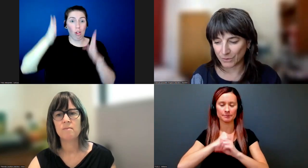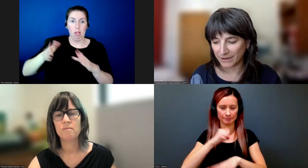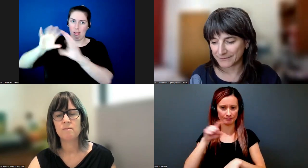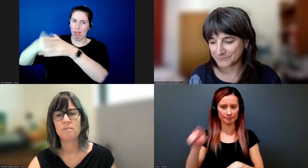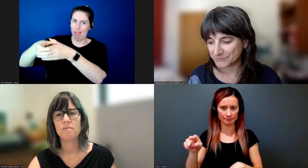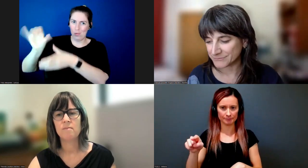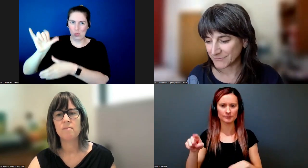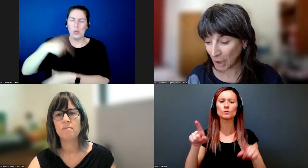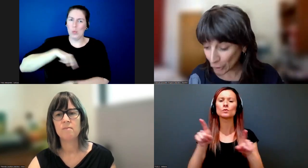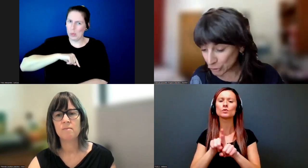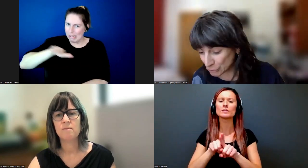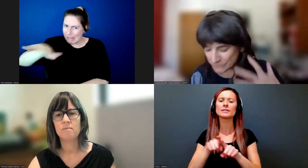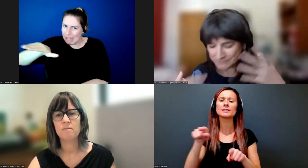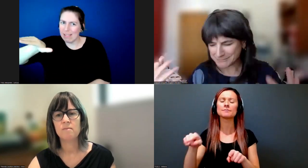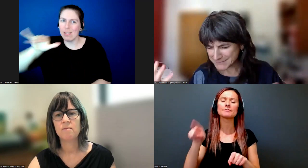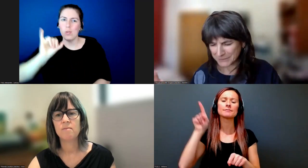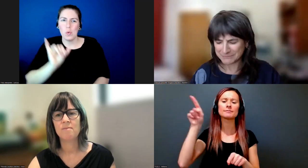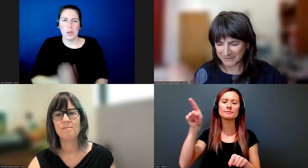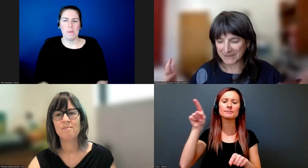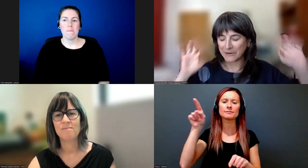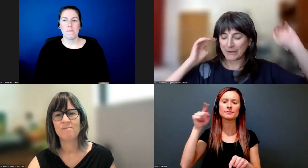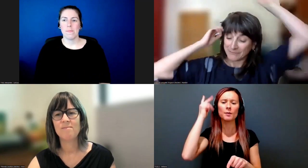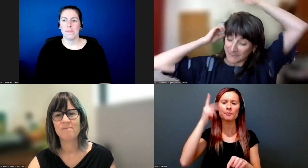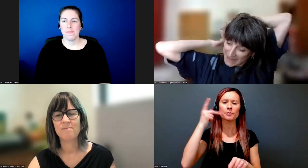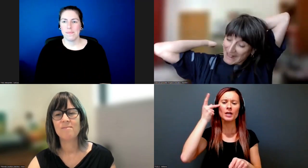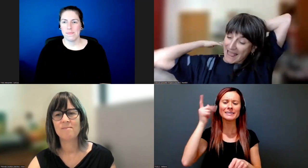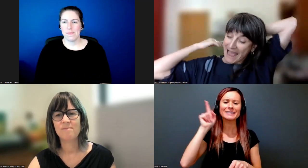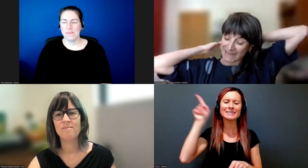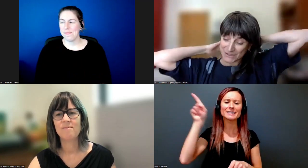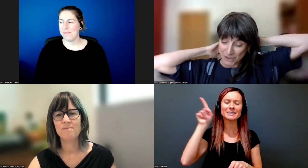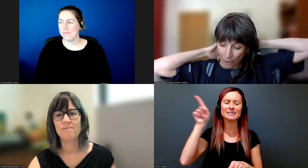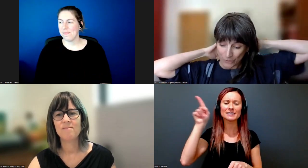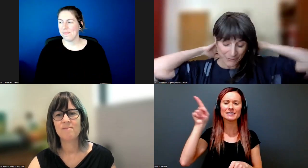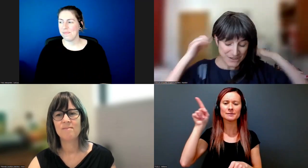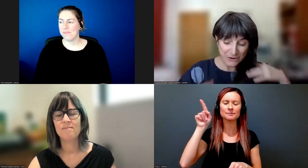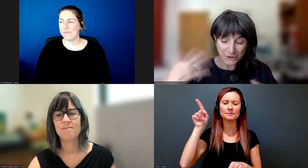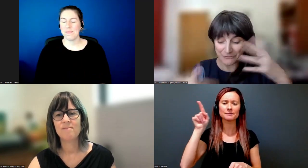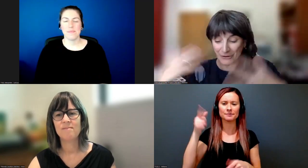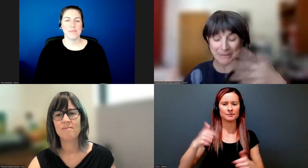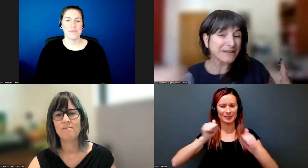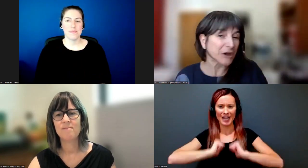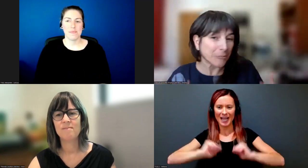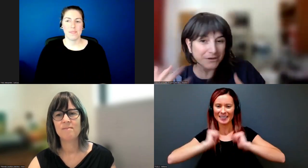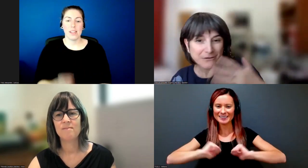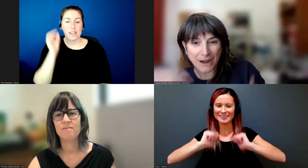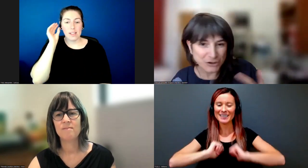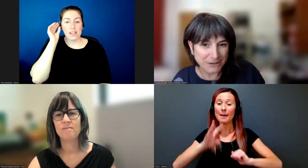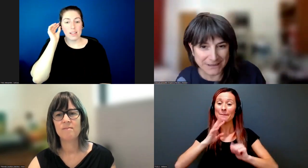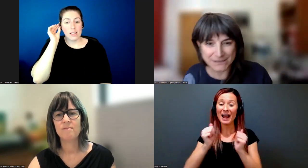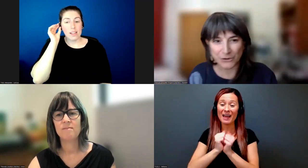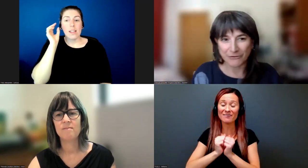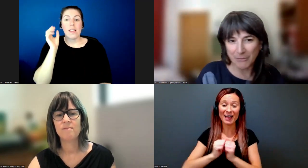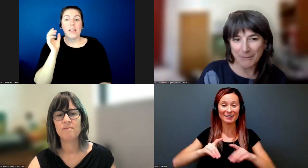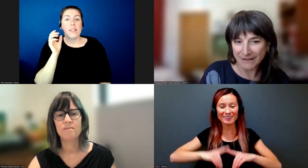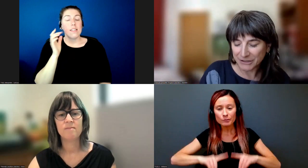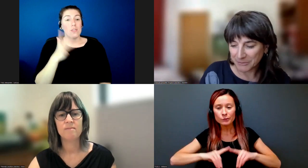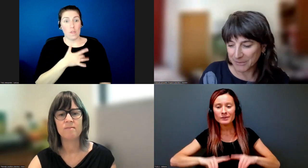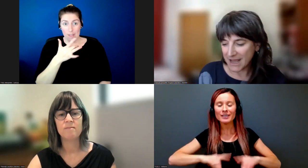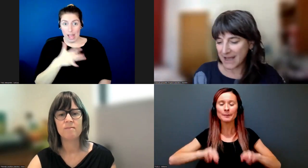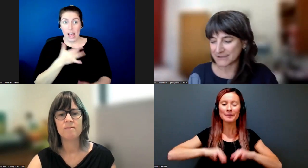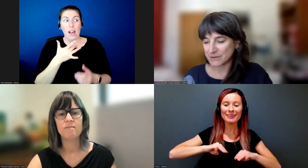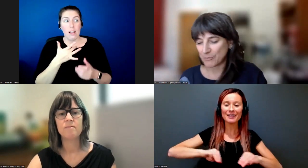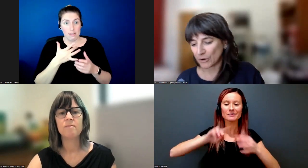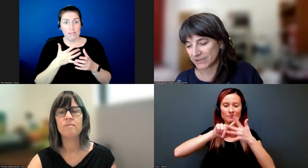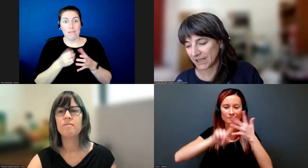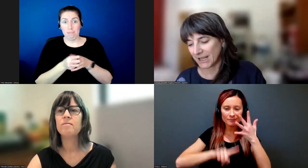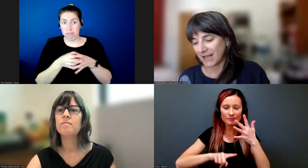to talk to. Anyway. And so there was sort of a buildup, gradually, sort of a momentum